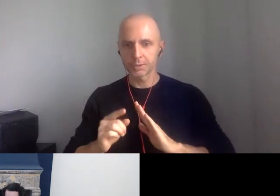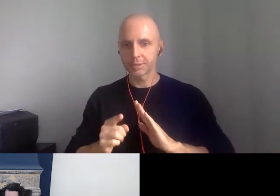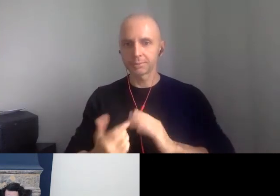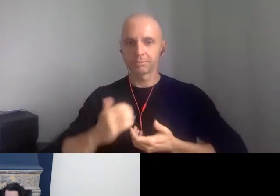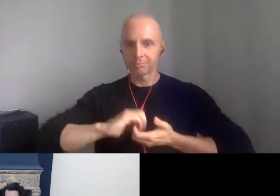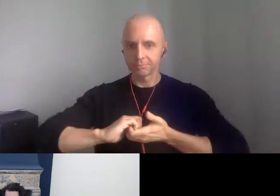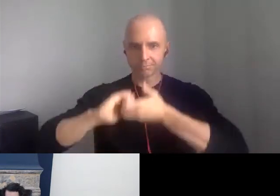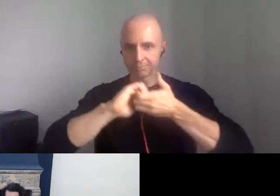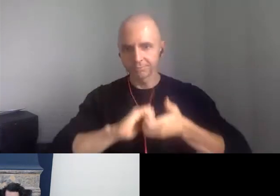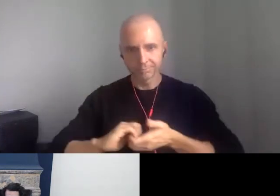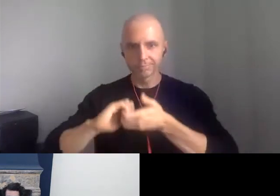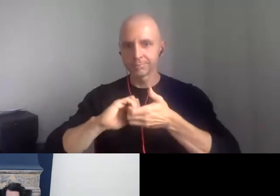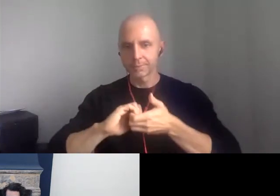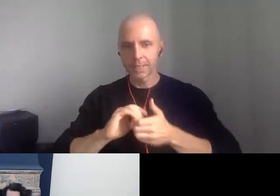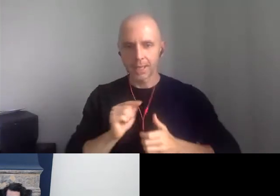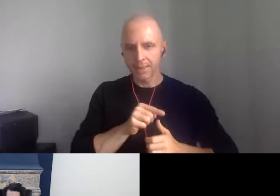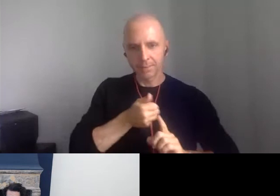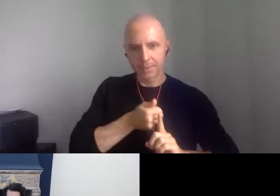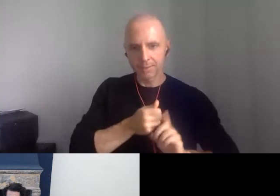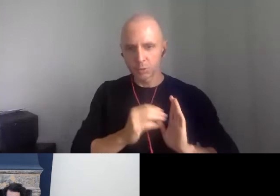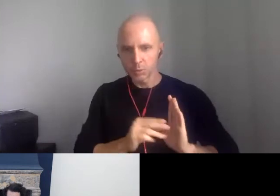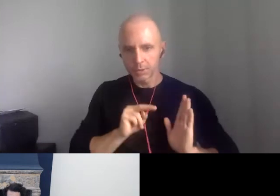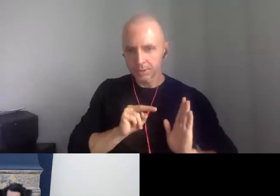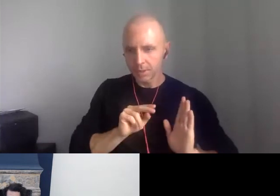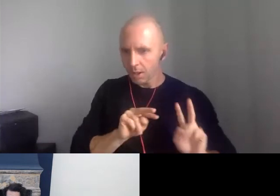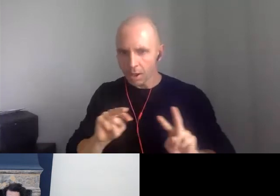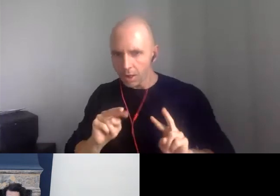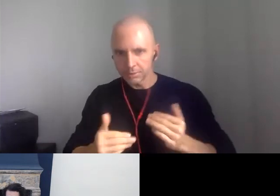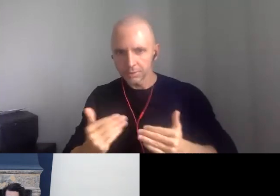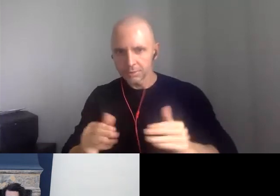monitor the levels of success through the years.